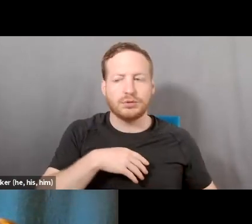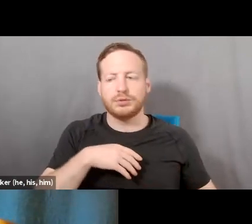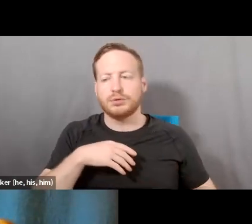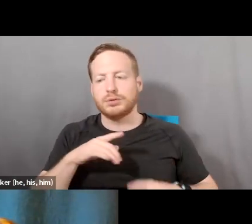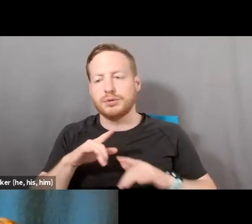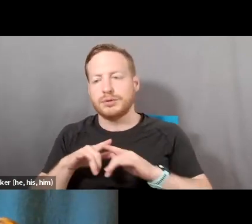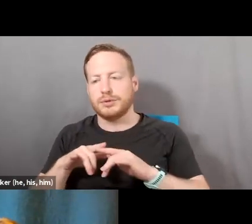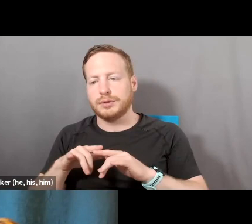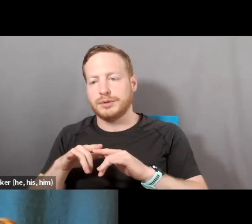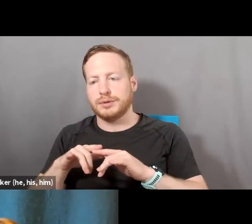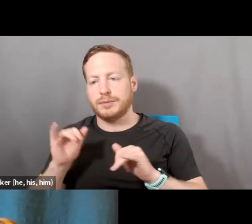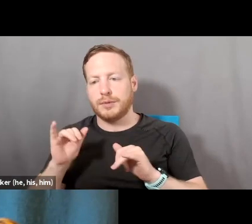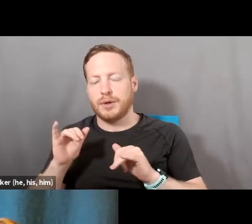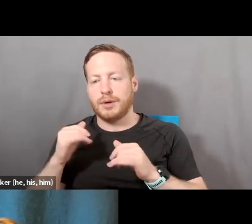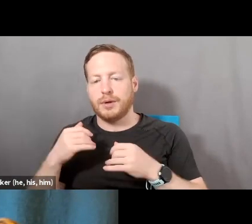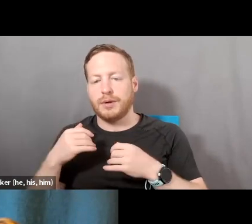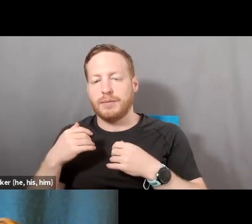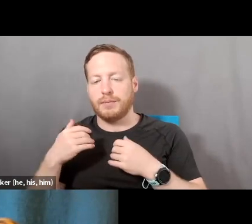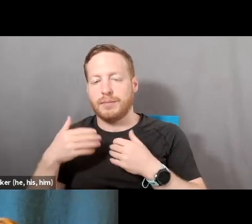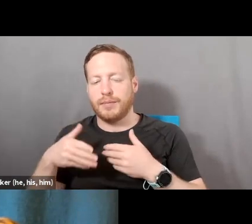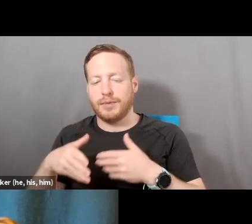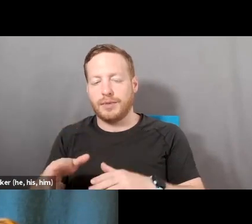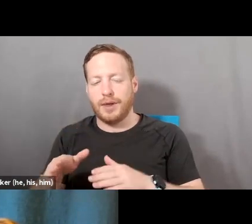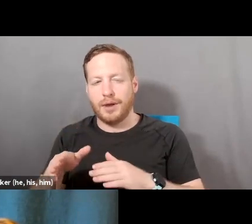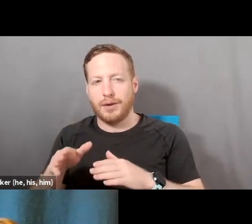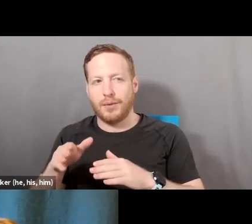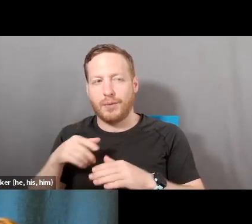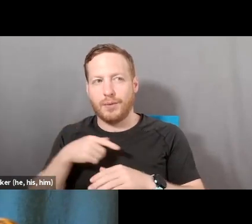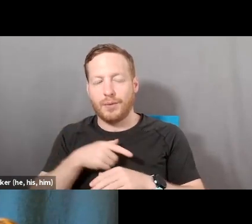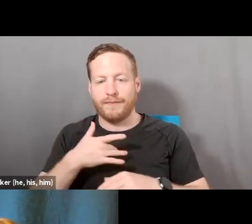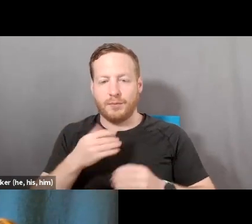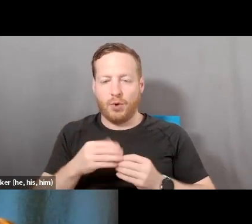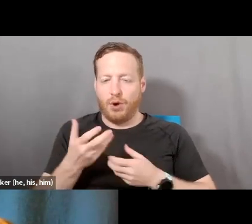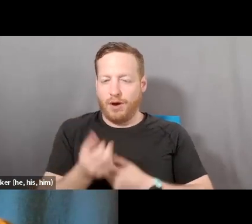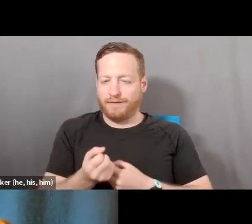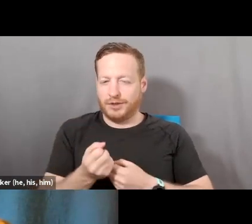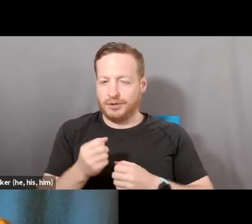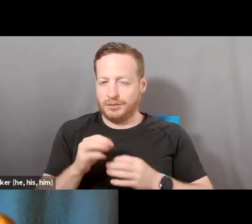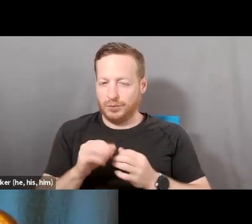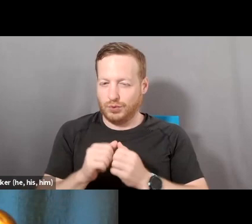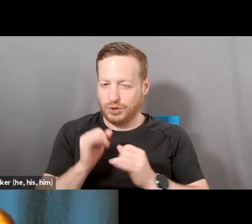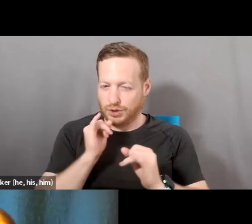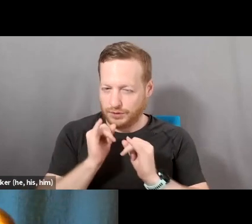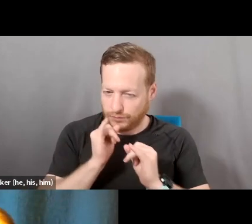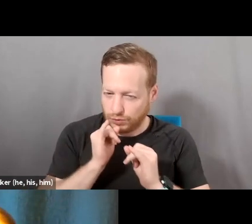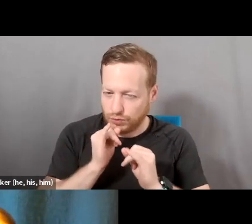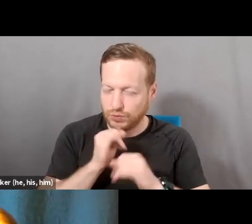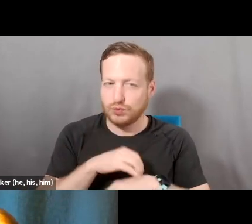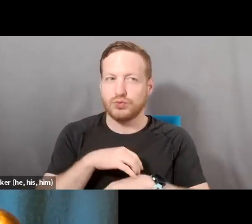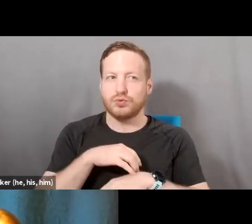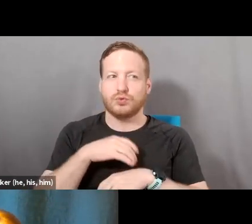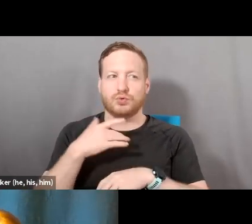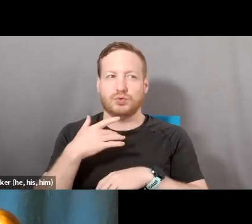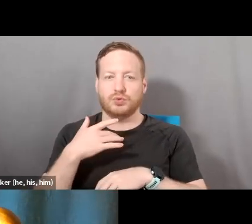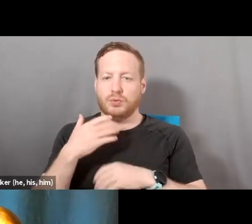for the deaf person. And at the same time, it allows them to feel more confident